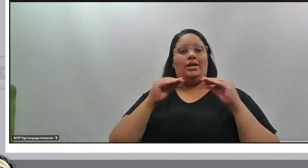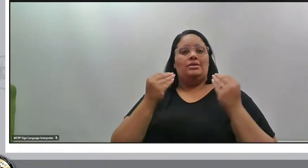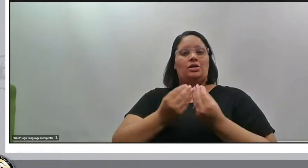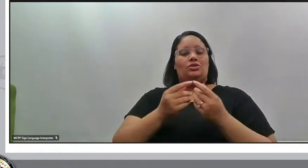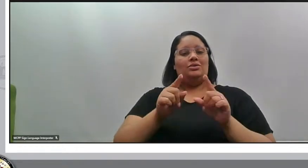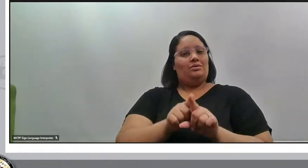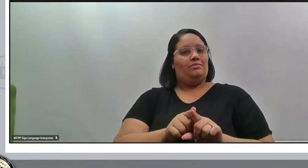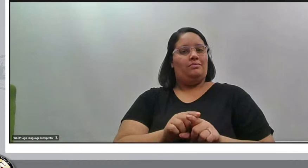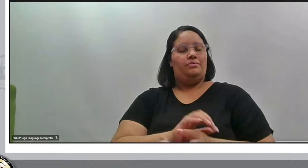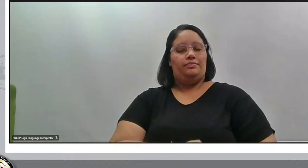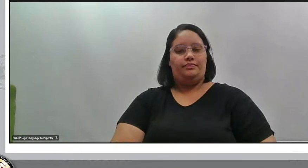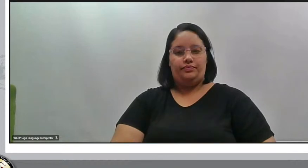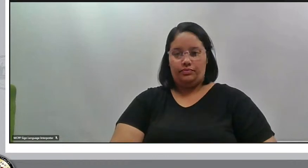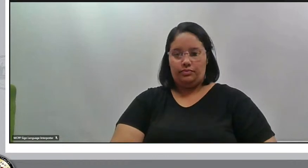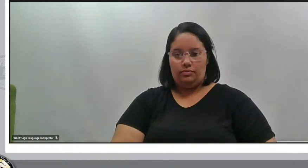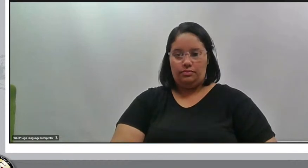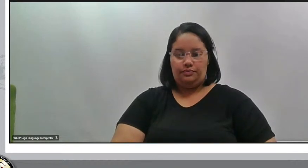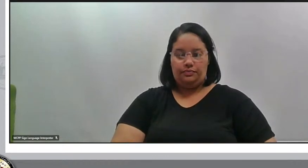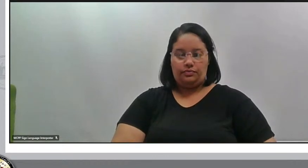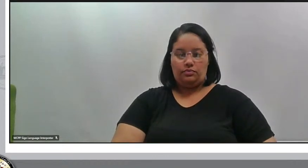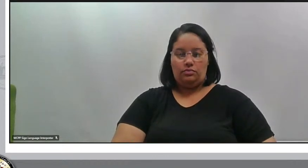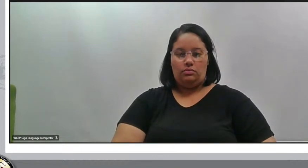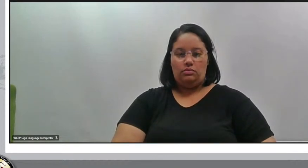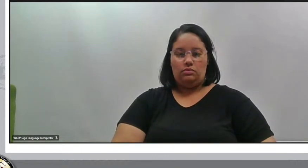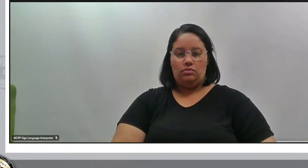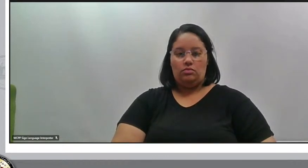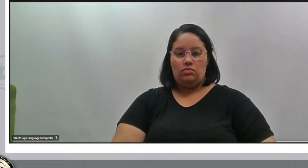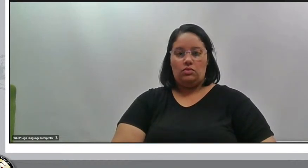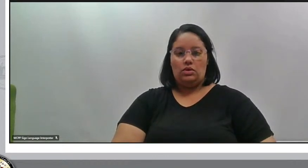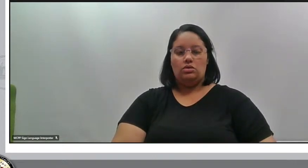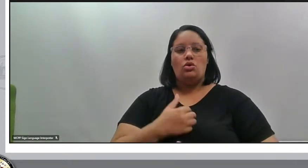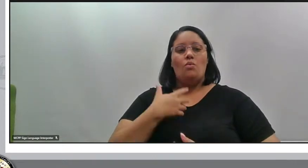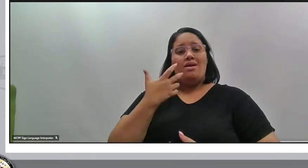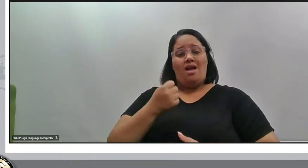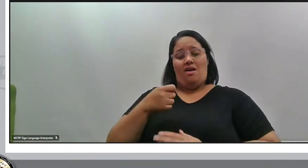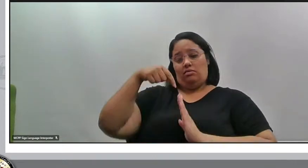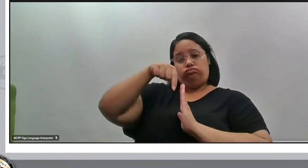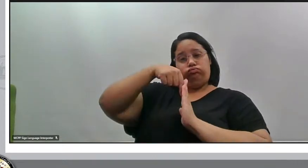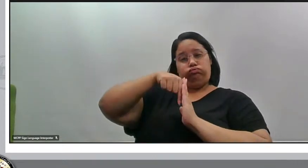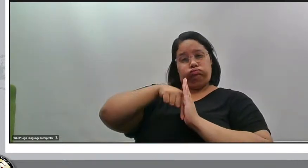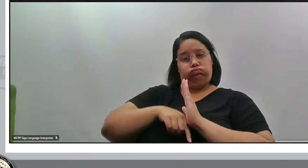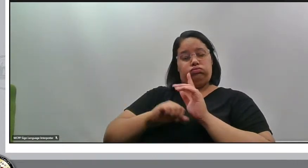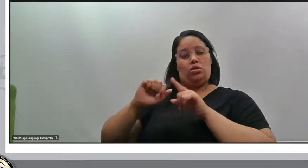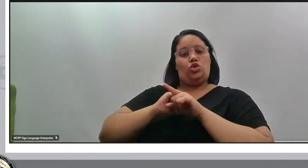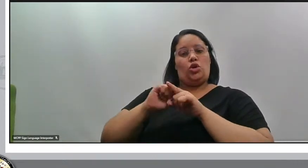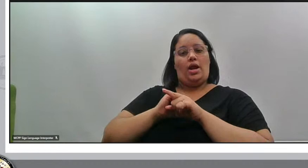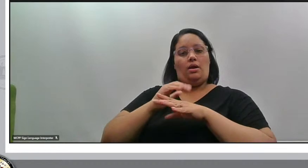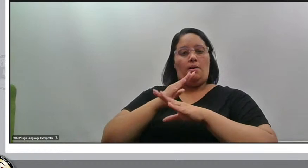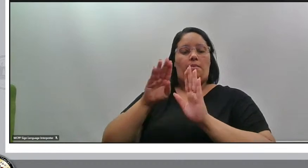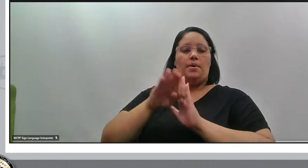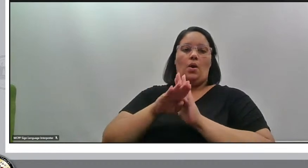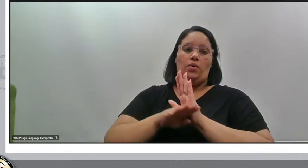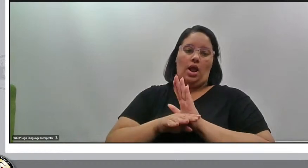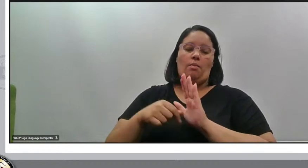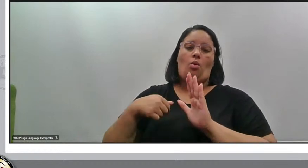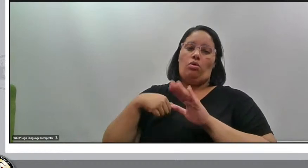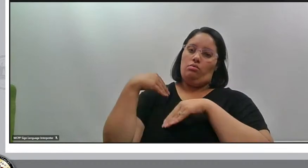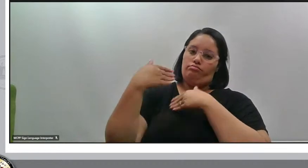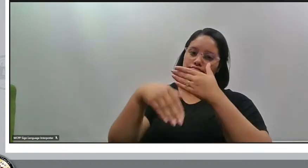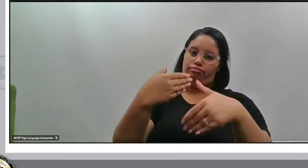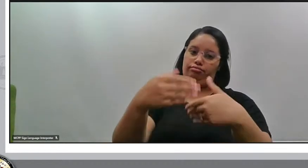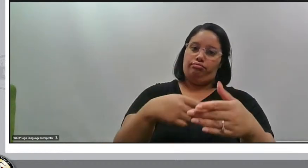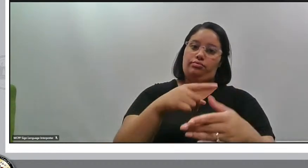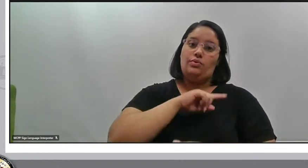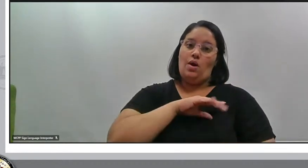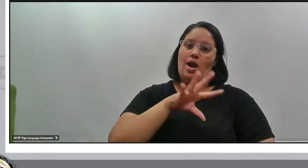well. So there's a very composite training program through Know Before that we have started rolling out to